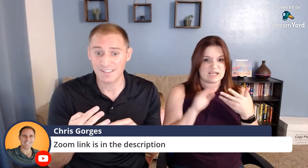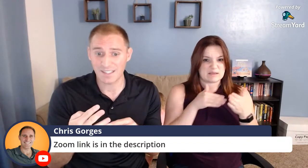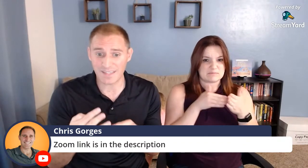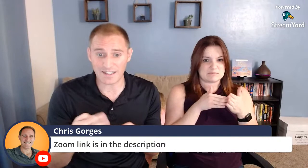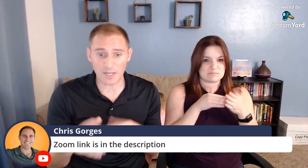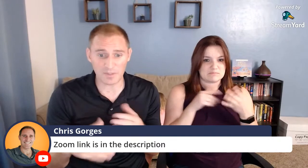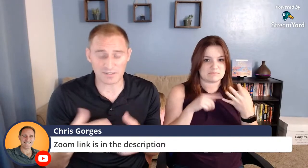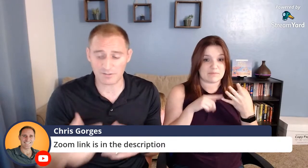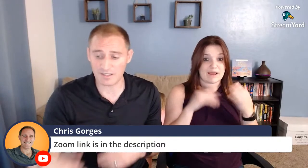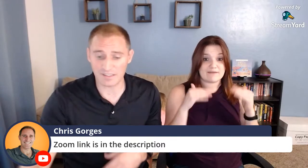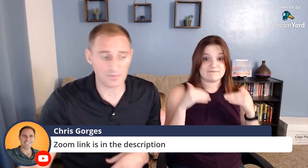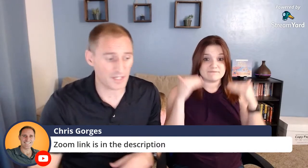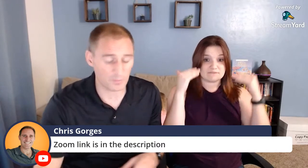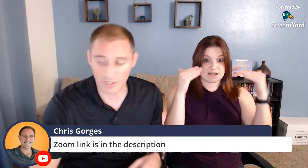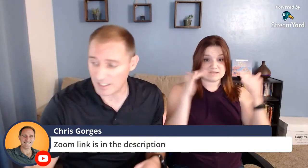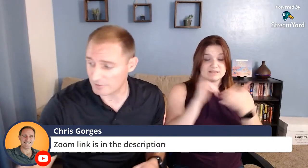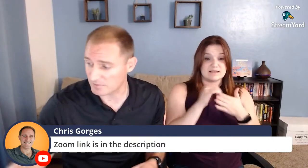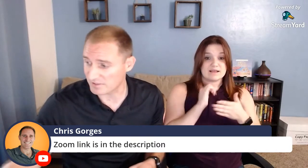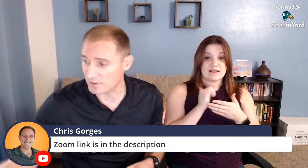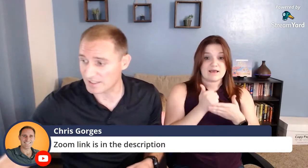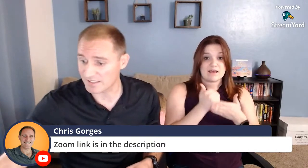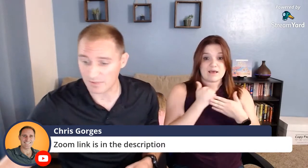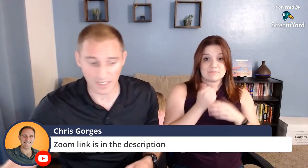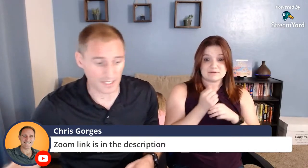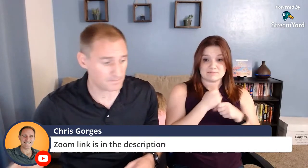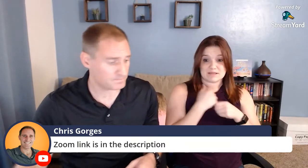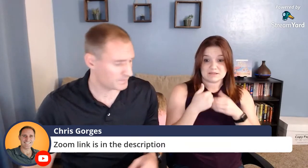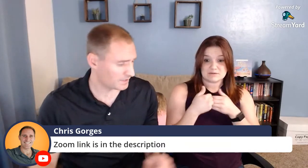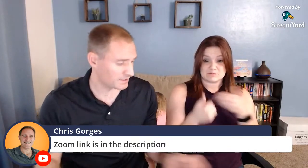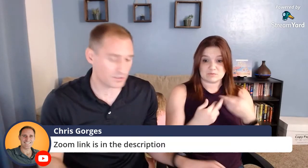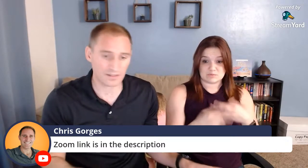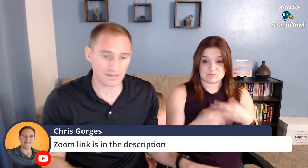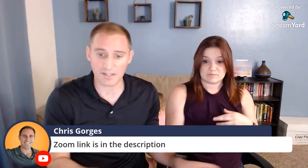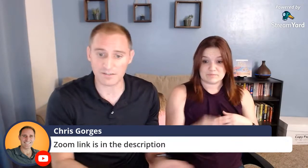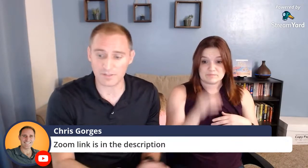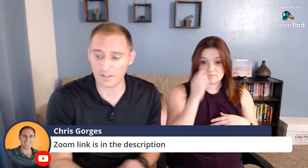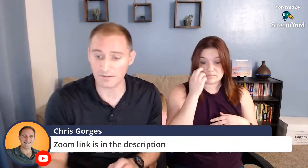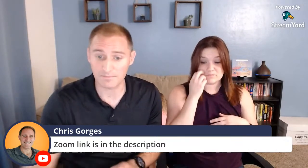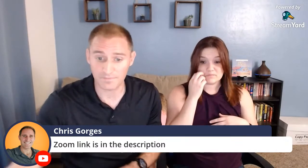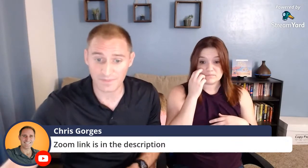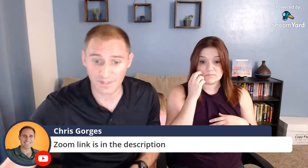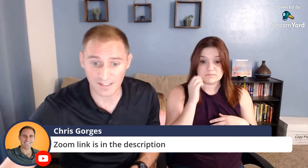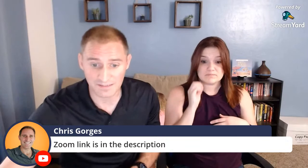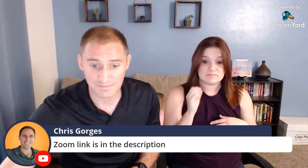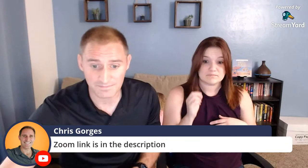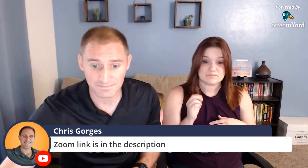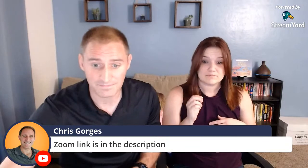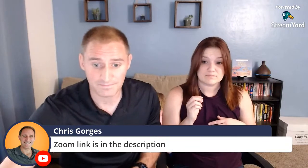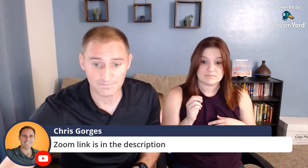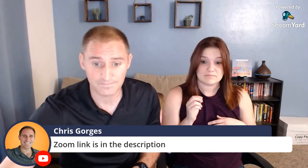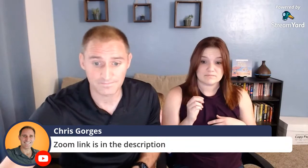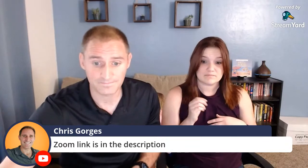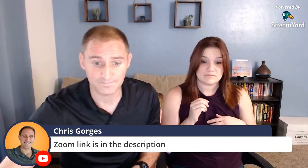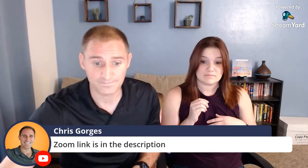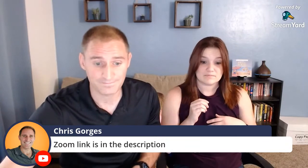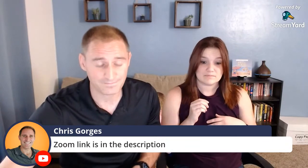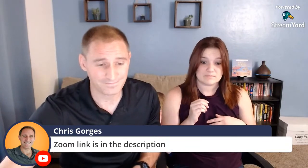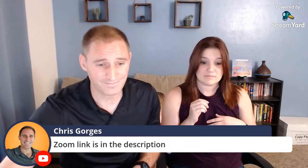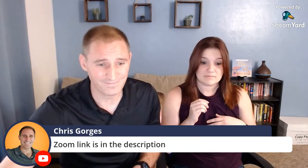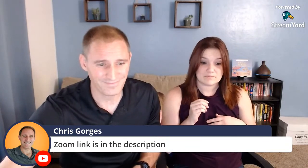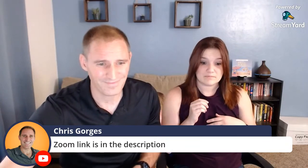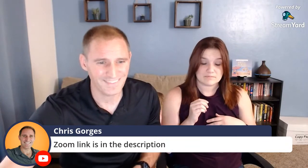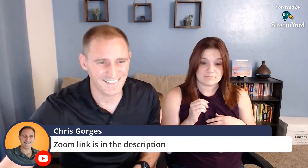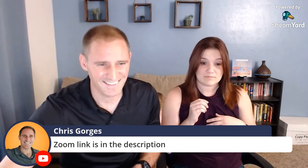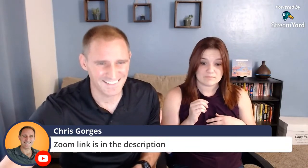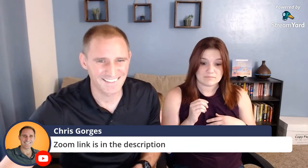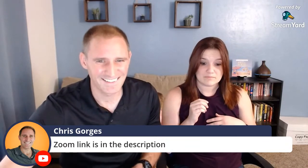advanced. And that'll help us create these breakout rooms as quickly as we can. You get Hey, Chris? Yes. I'm going back home, okay?